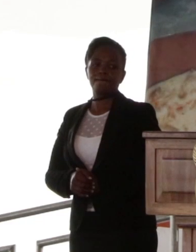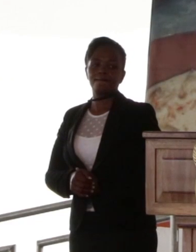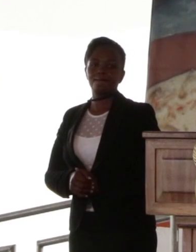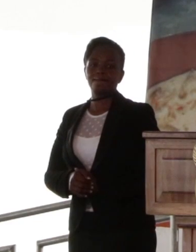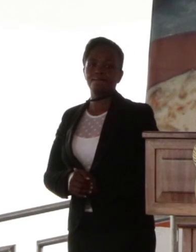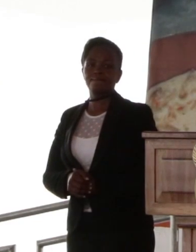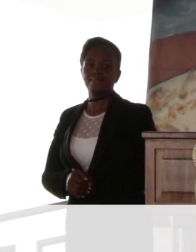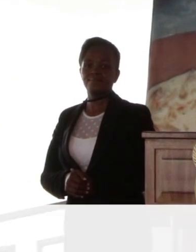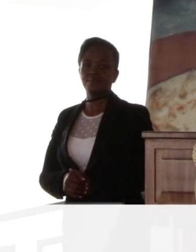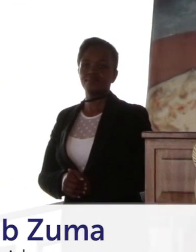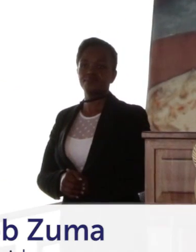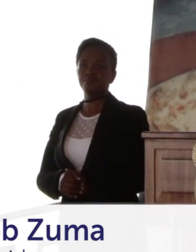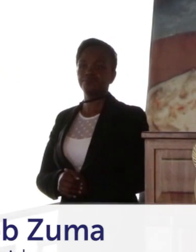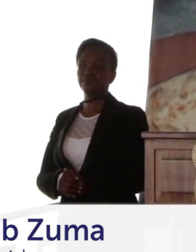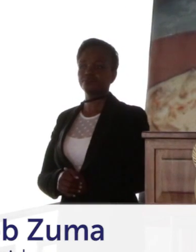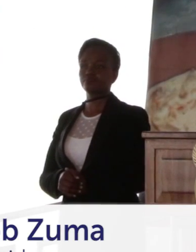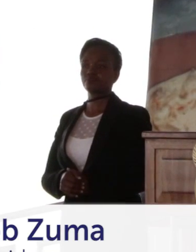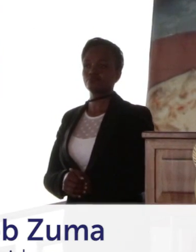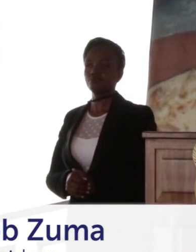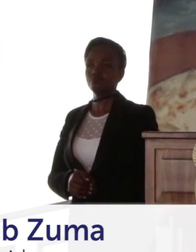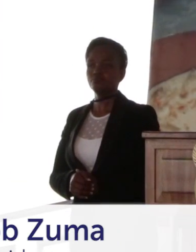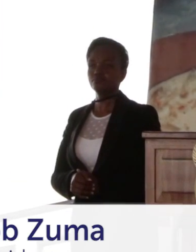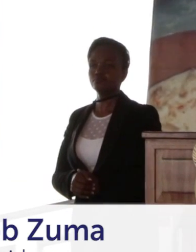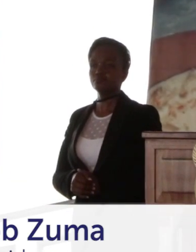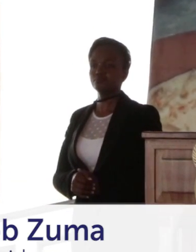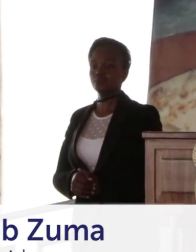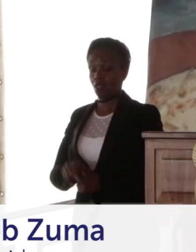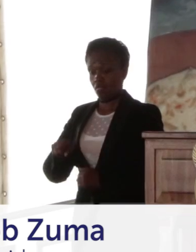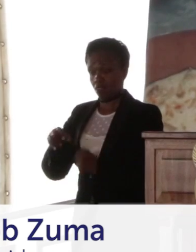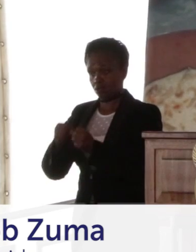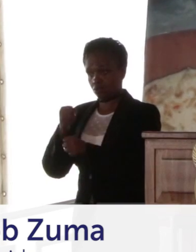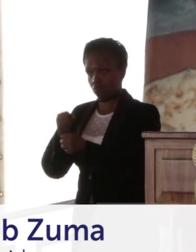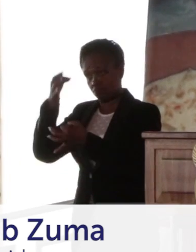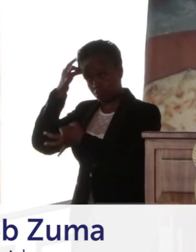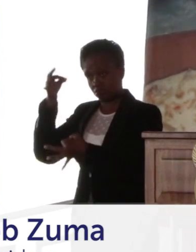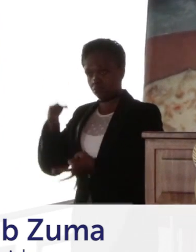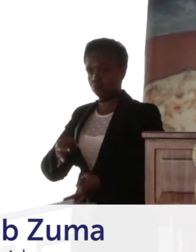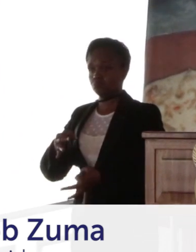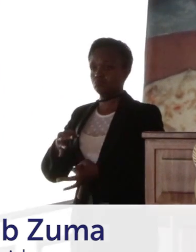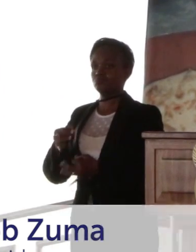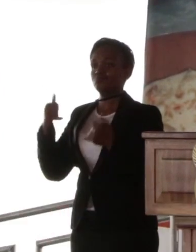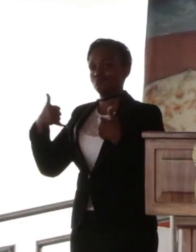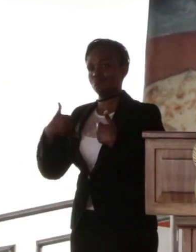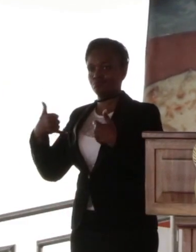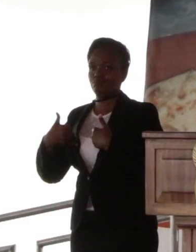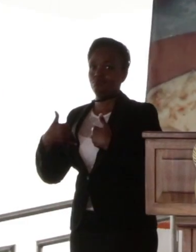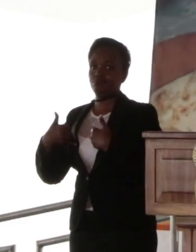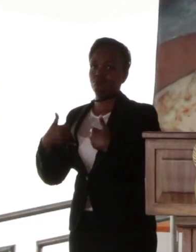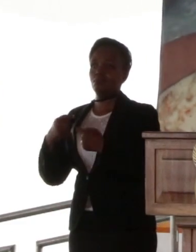We have this year decided to celebrate Heritage Day and Heritage Month under the